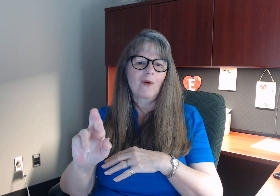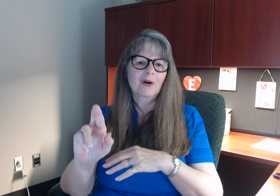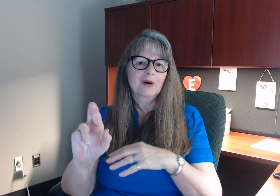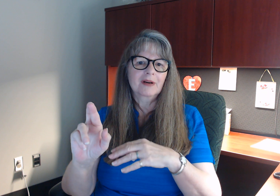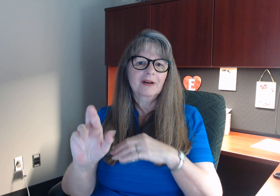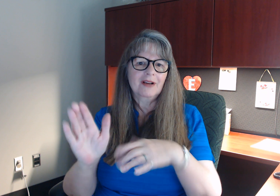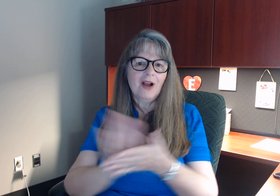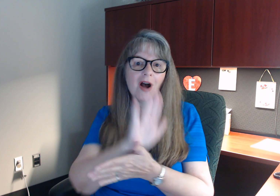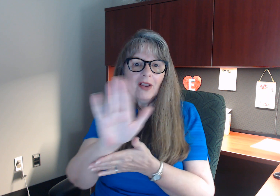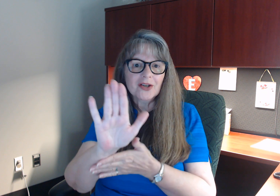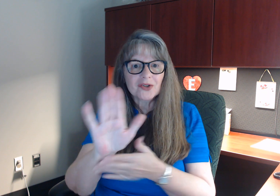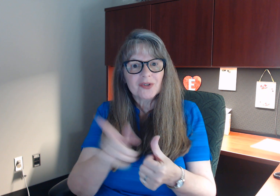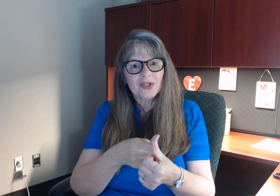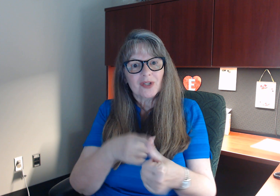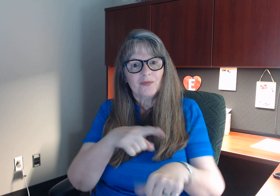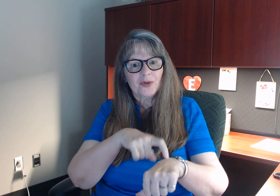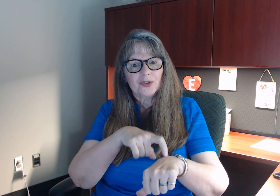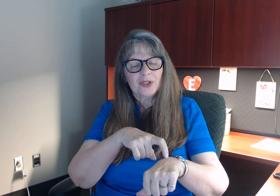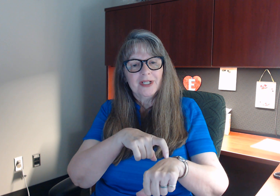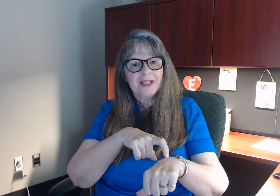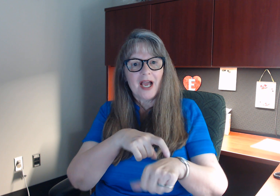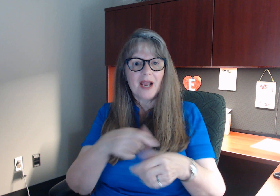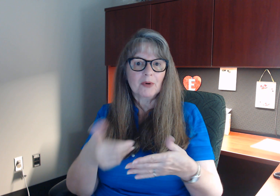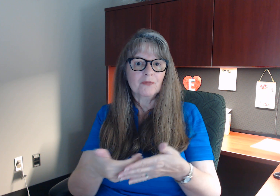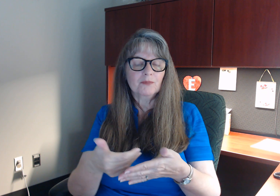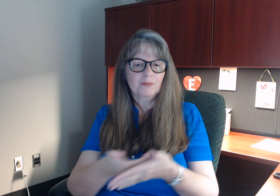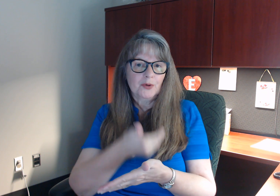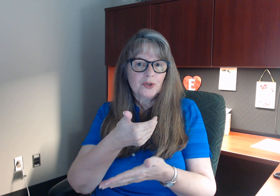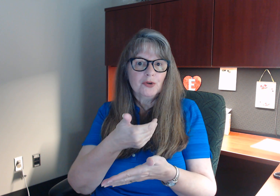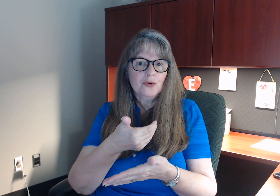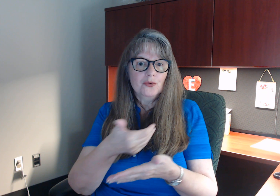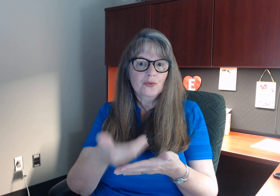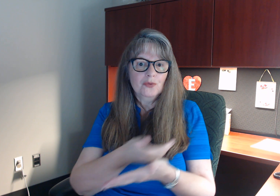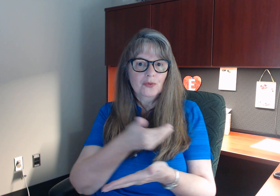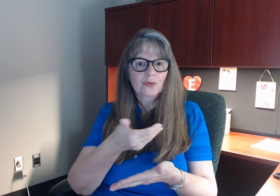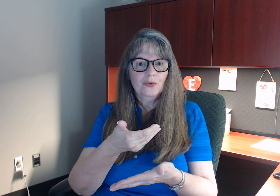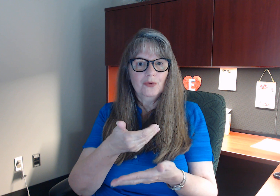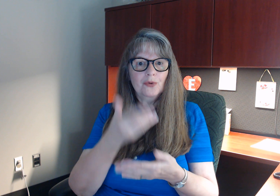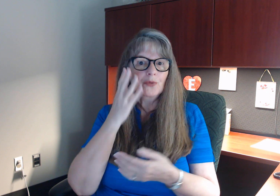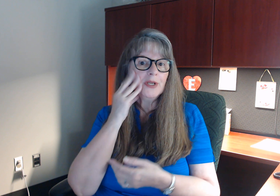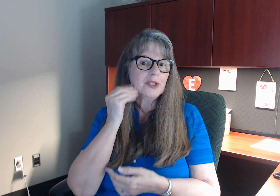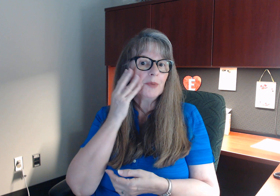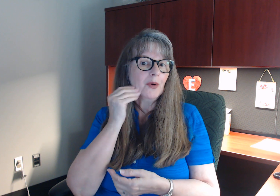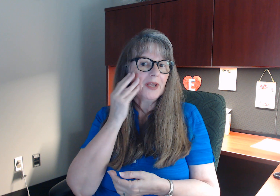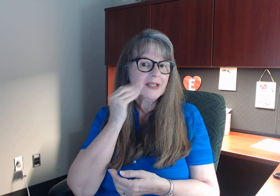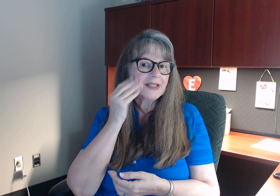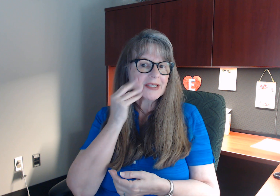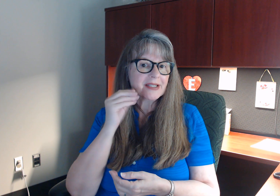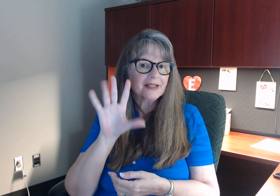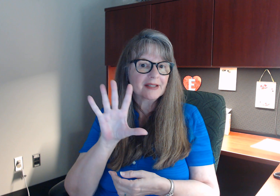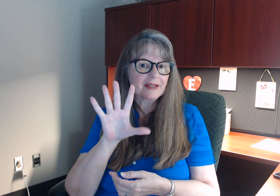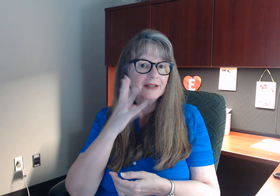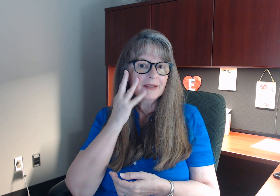or college. So this is the first time or first new experience.